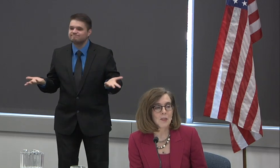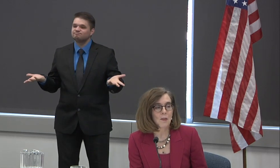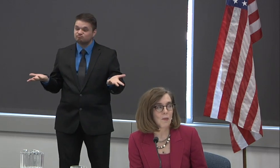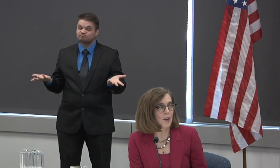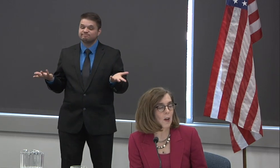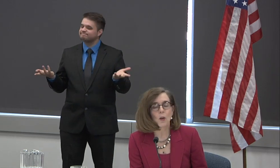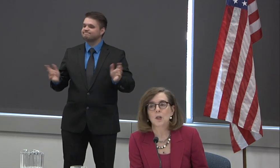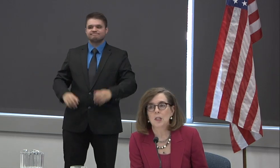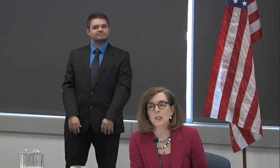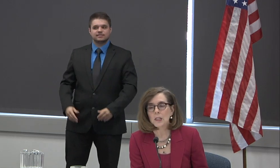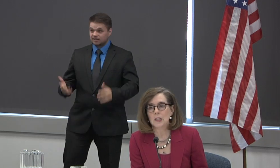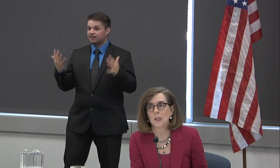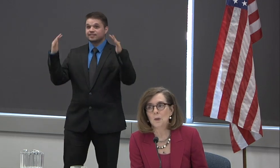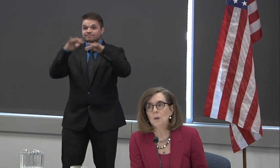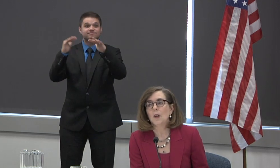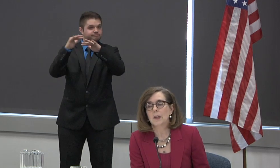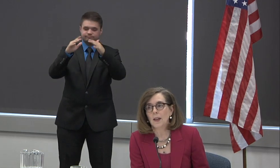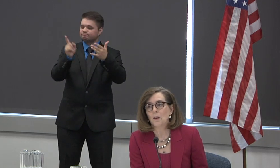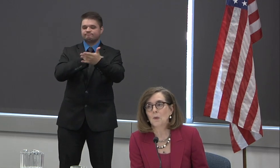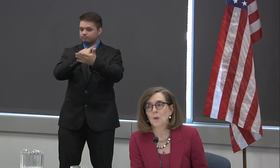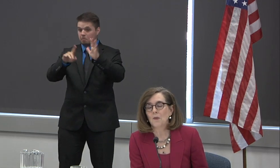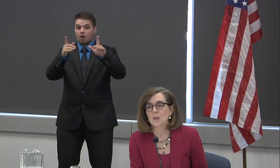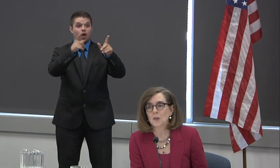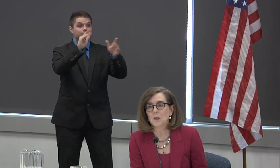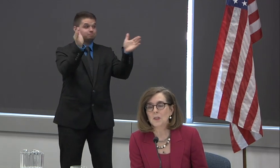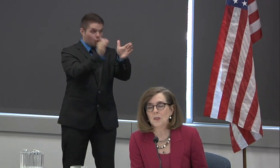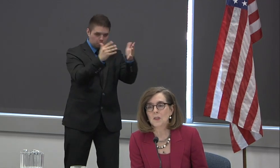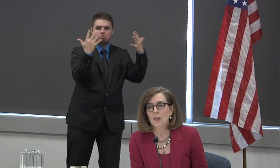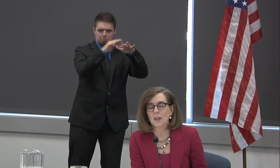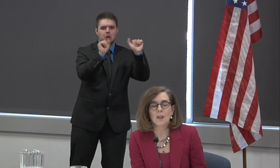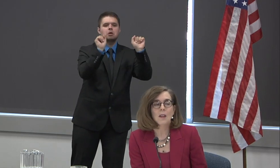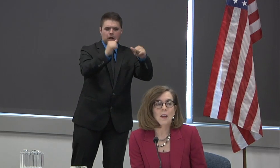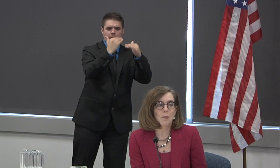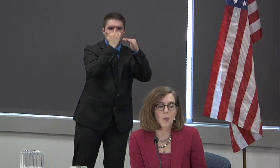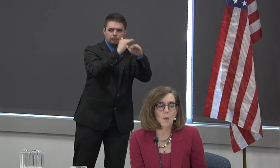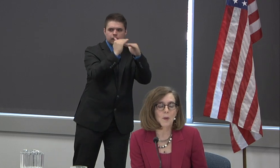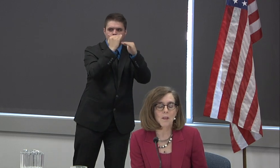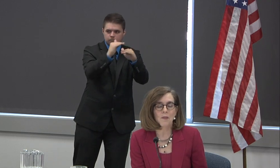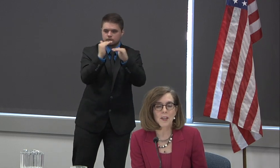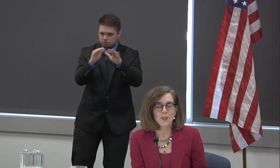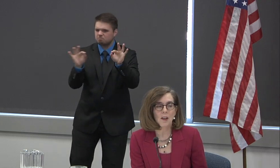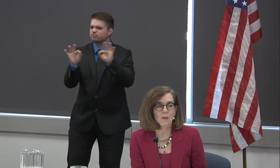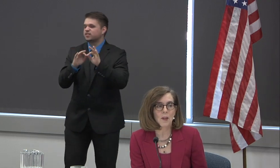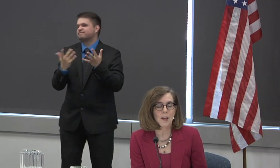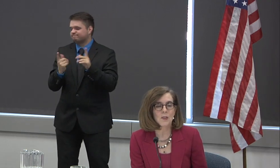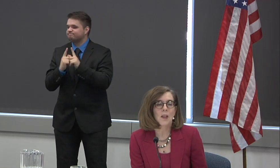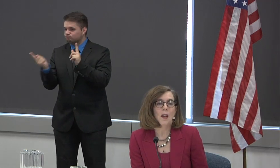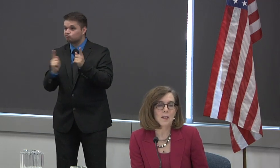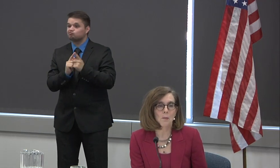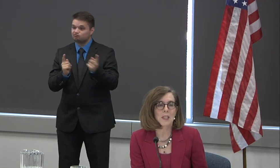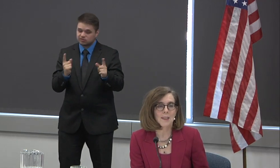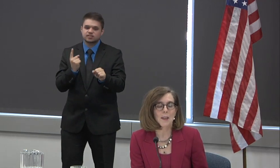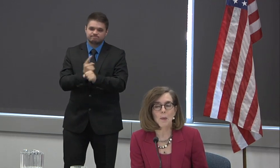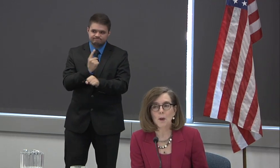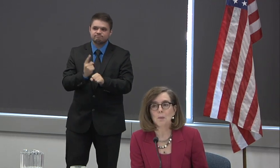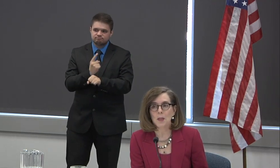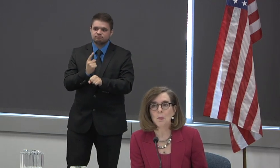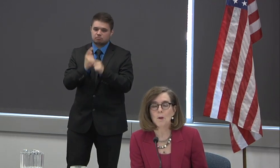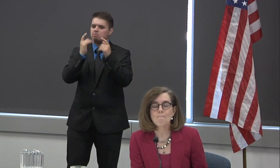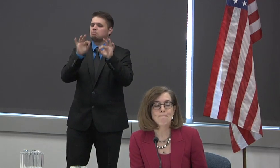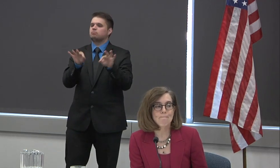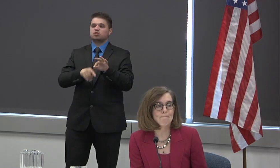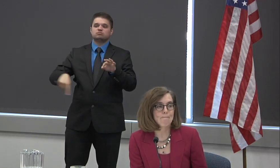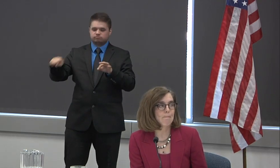of the fair could continue, again, with physical distancing, appropriate face coverings, and limiting the amount of people.